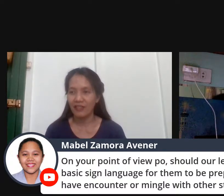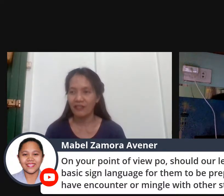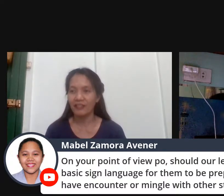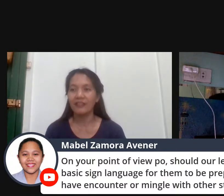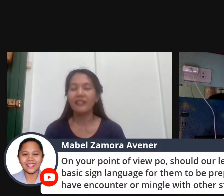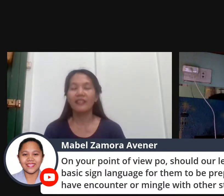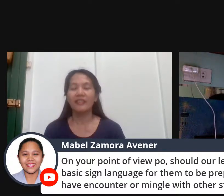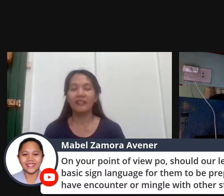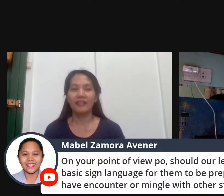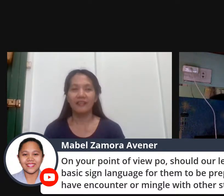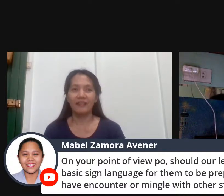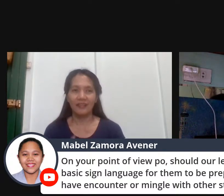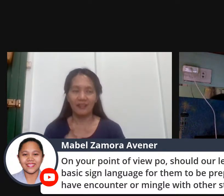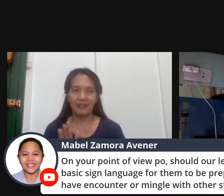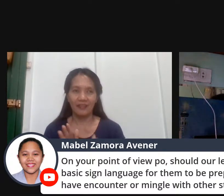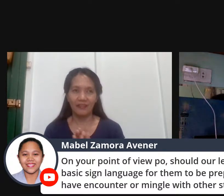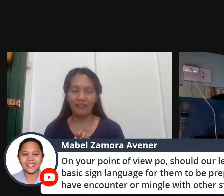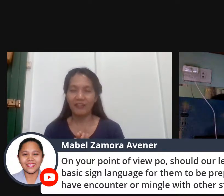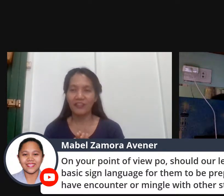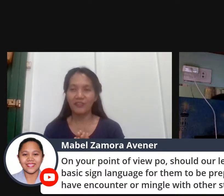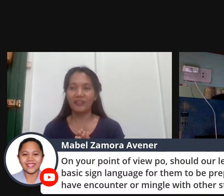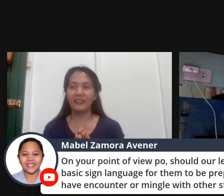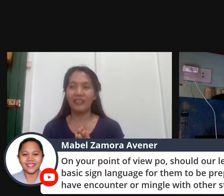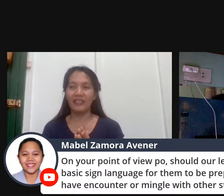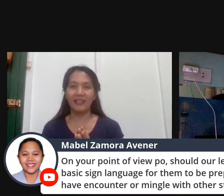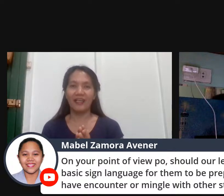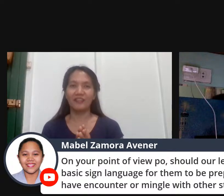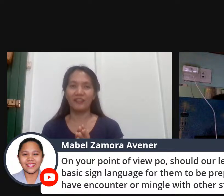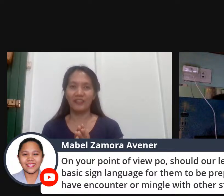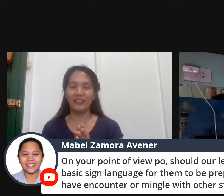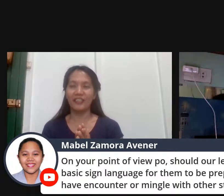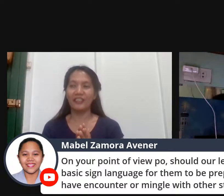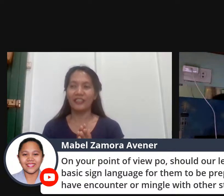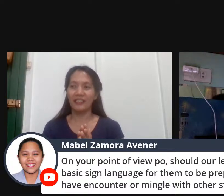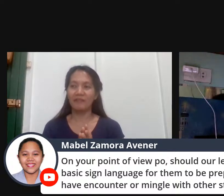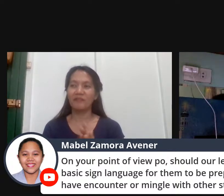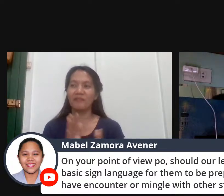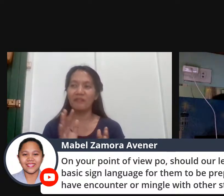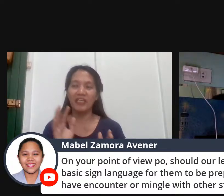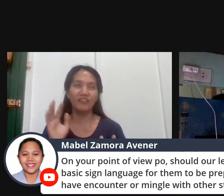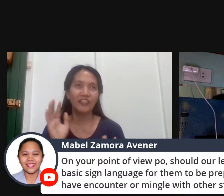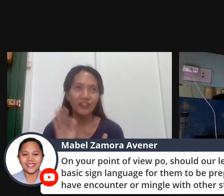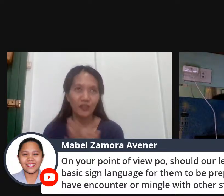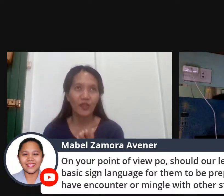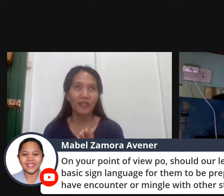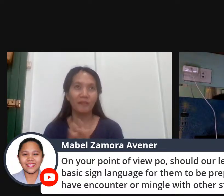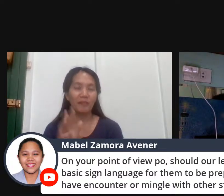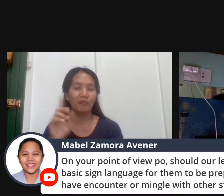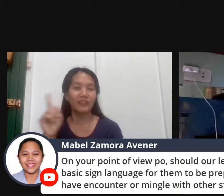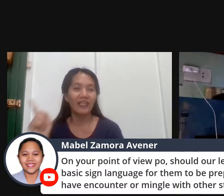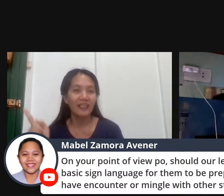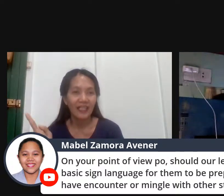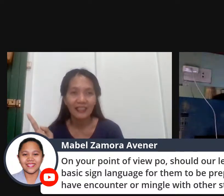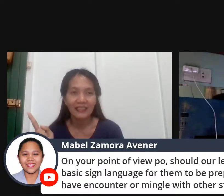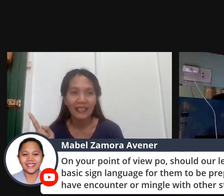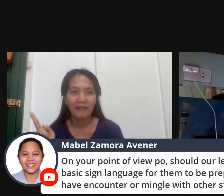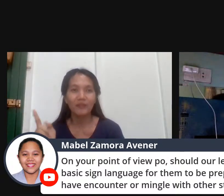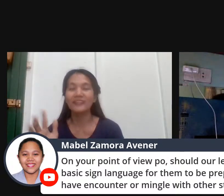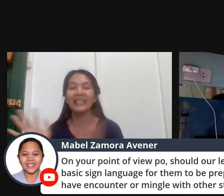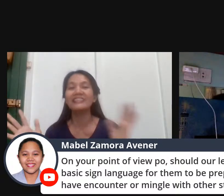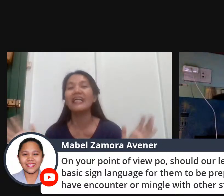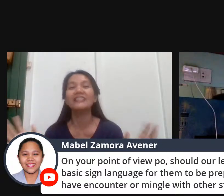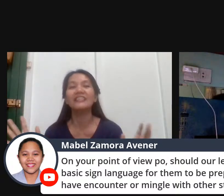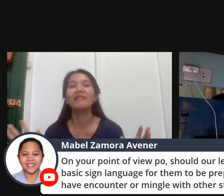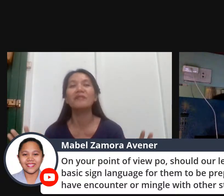appreciate it very, very good na learning yan. meron sa store, papumunta kang SM,